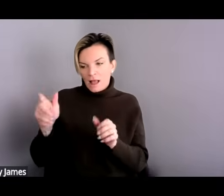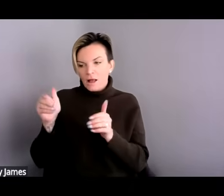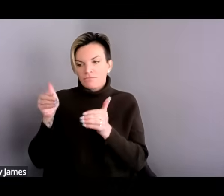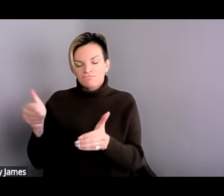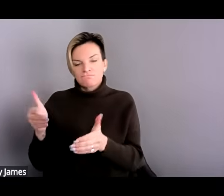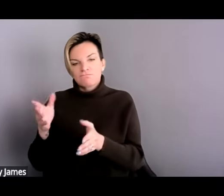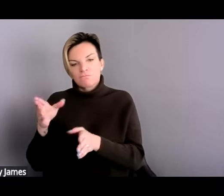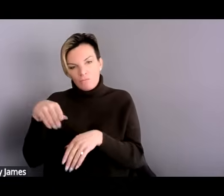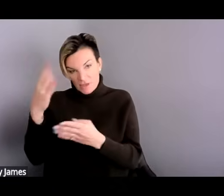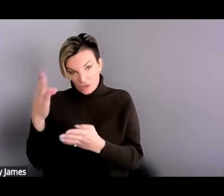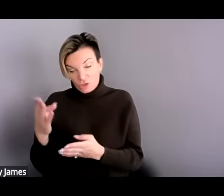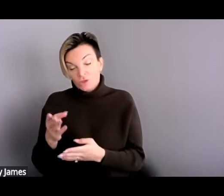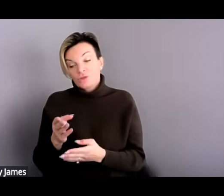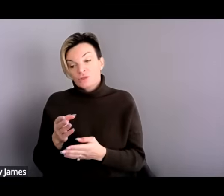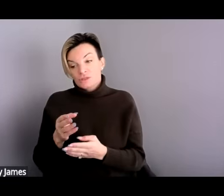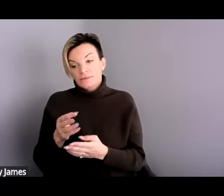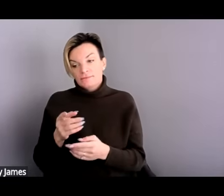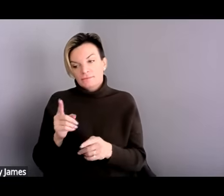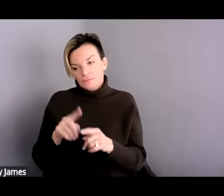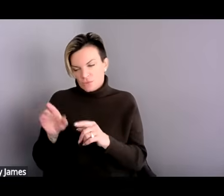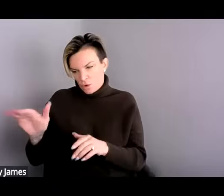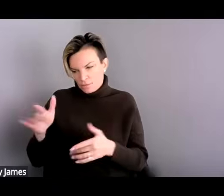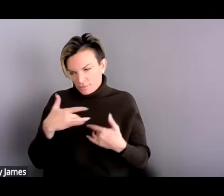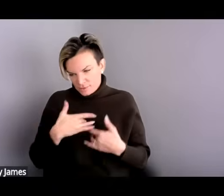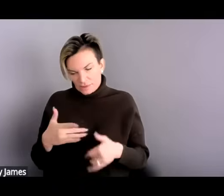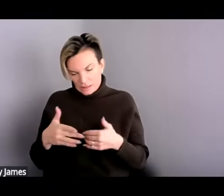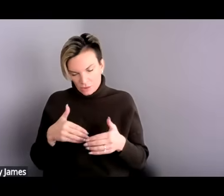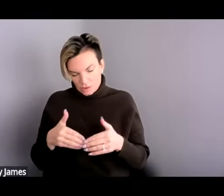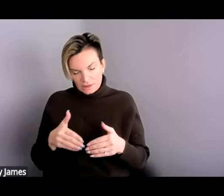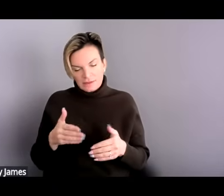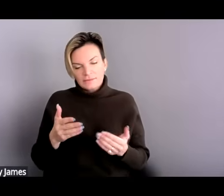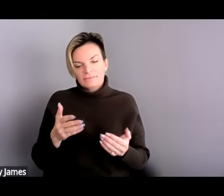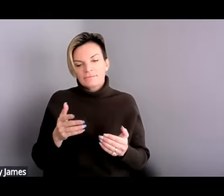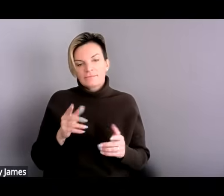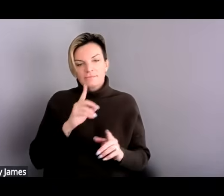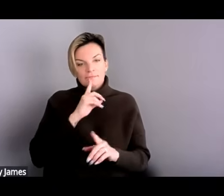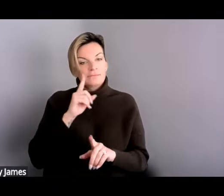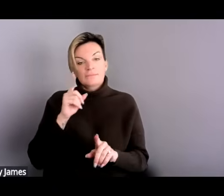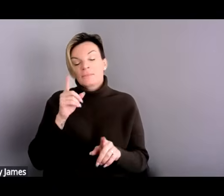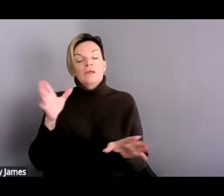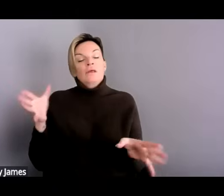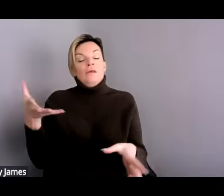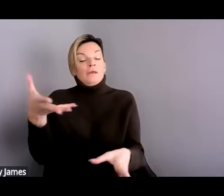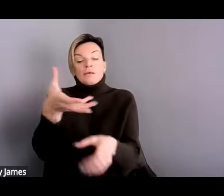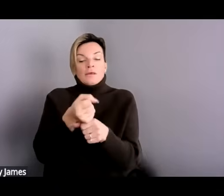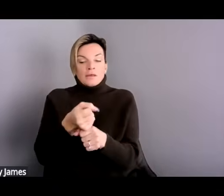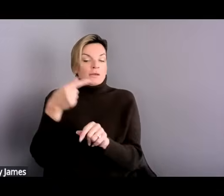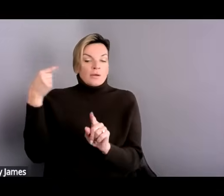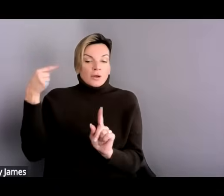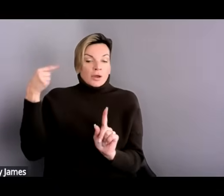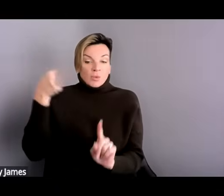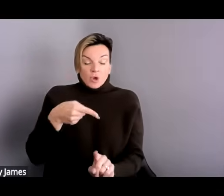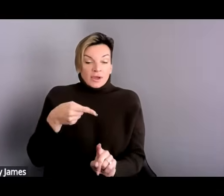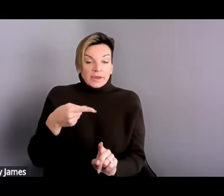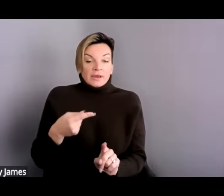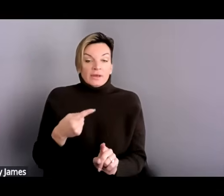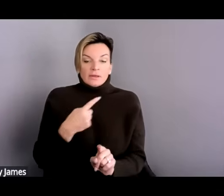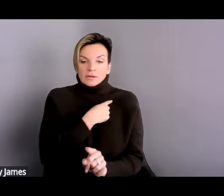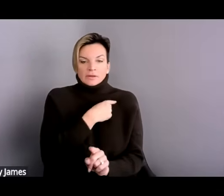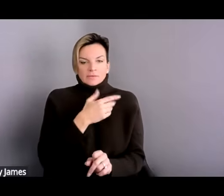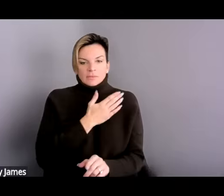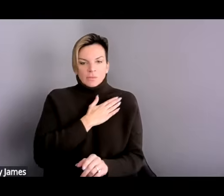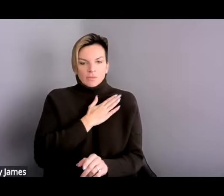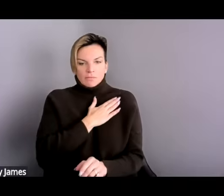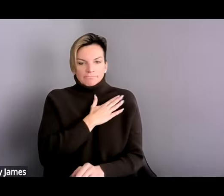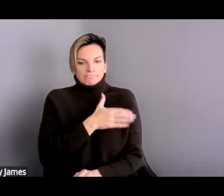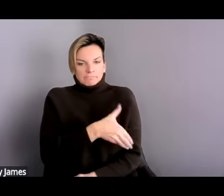would do anyway. And then it just comes to, at the end of the day, it still comes down to us being able to evaluate